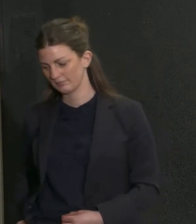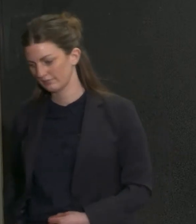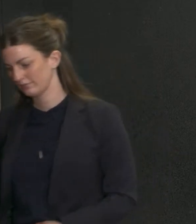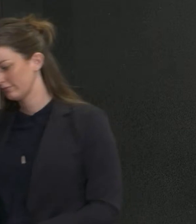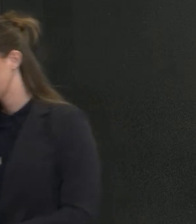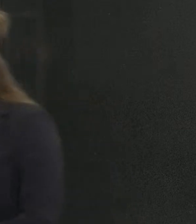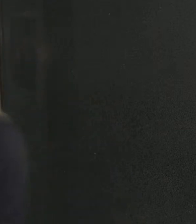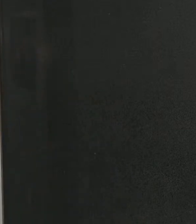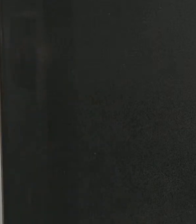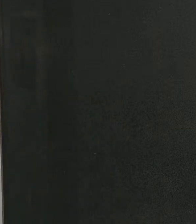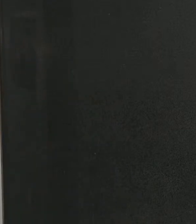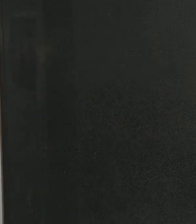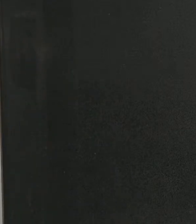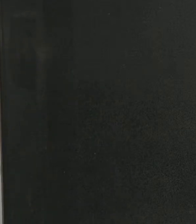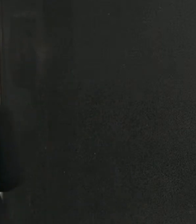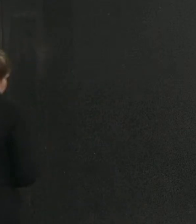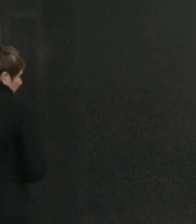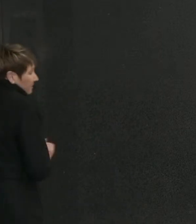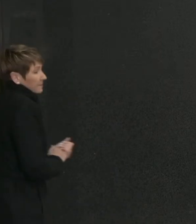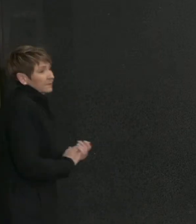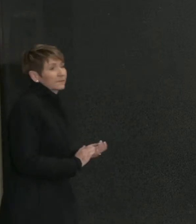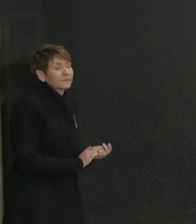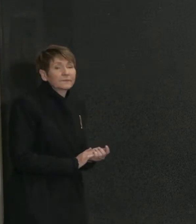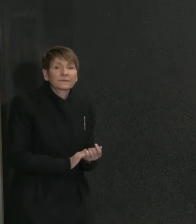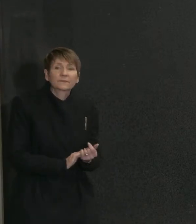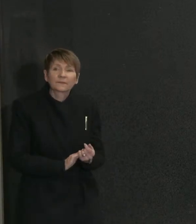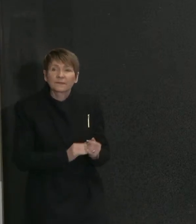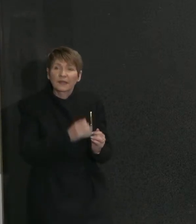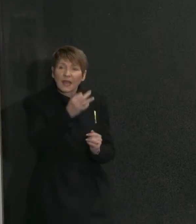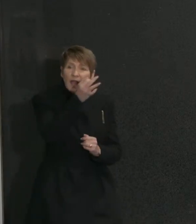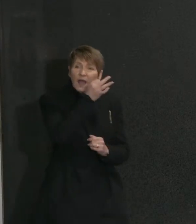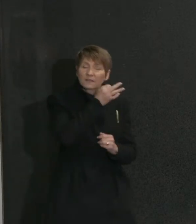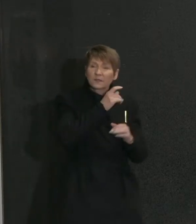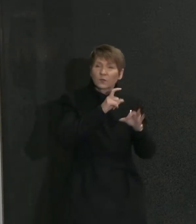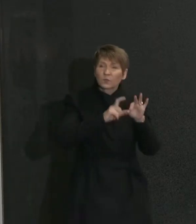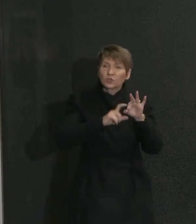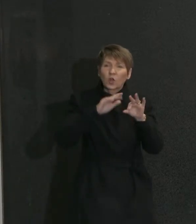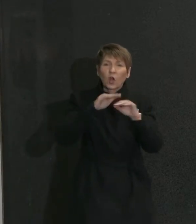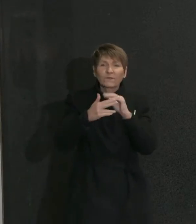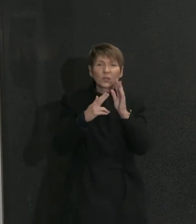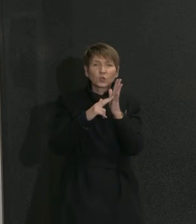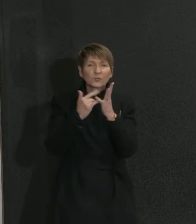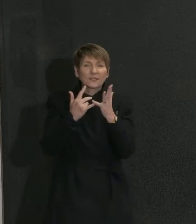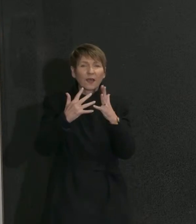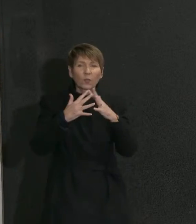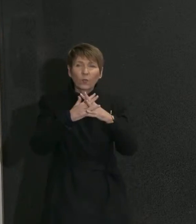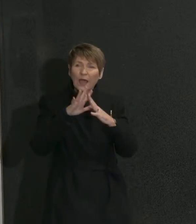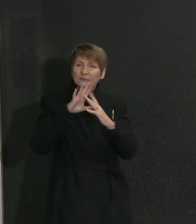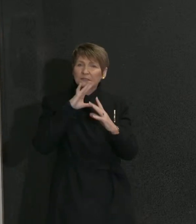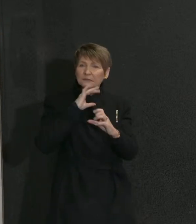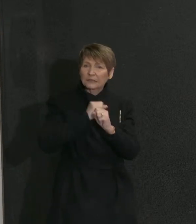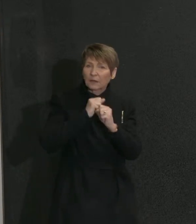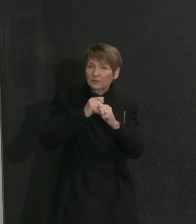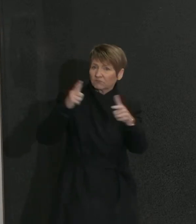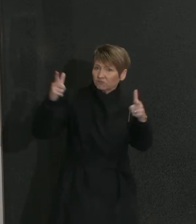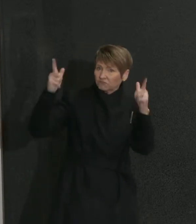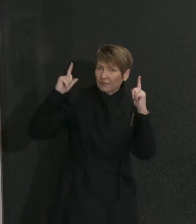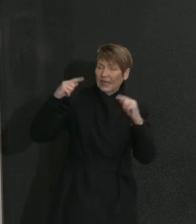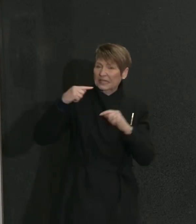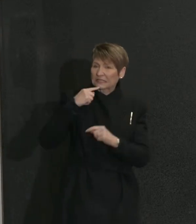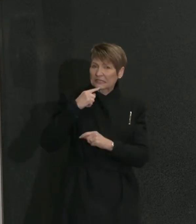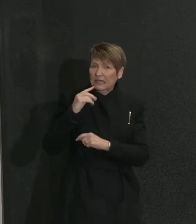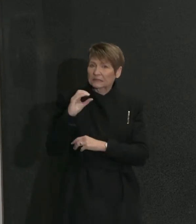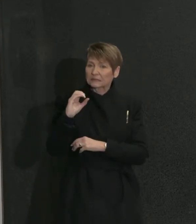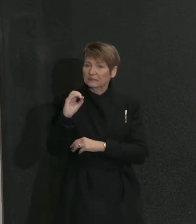as an aspiration rather than a target, whereas 2 weeks ago she was saying it was a target. Given this outbreak here is now seeped into a demographic where there's a